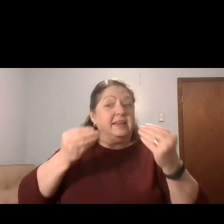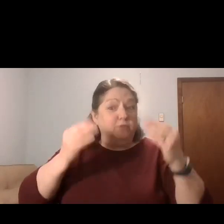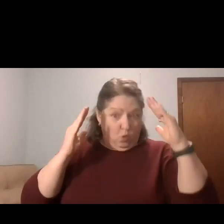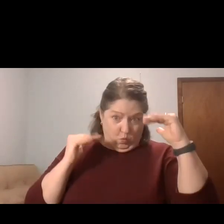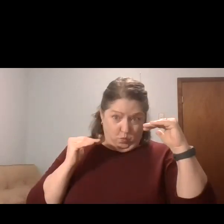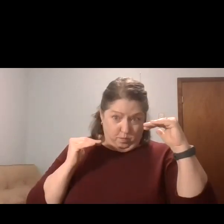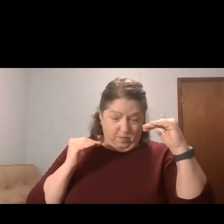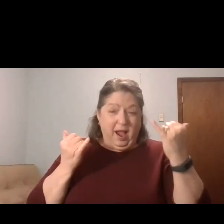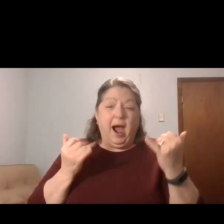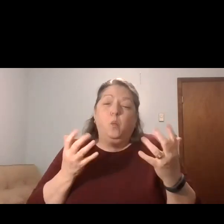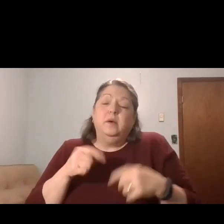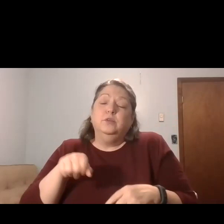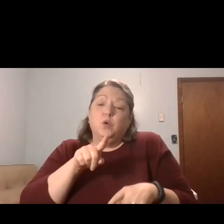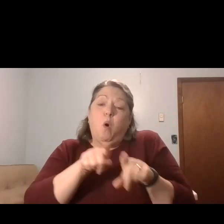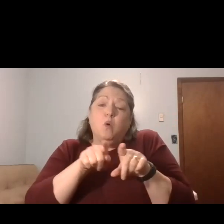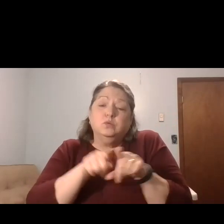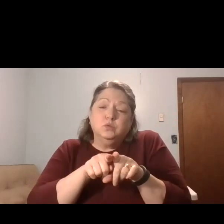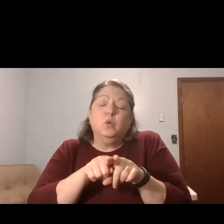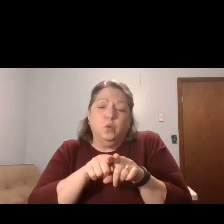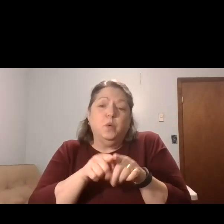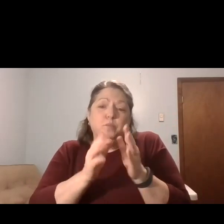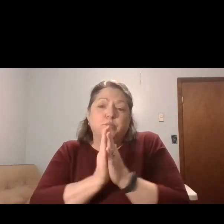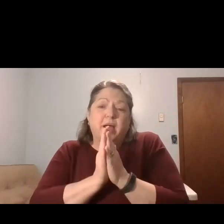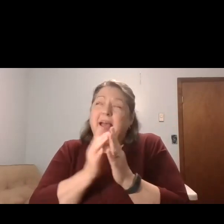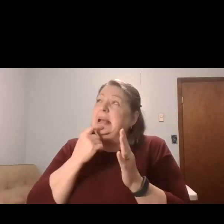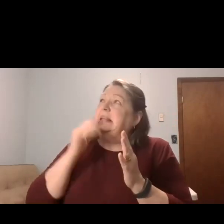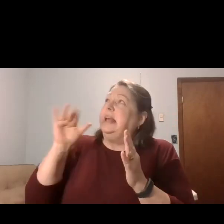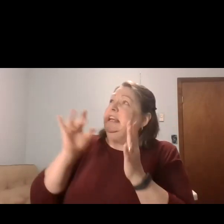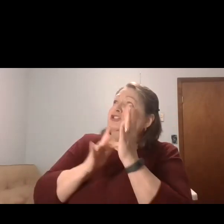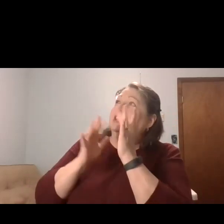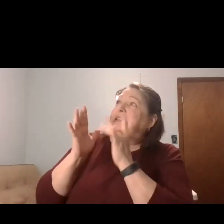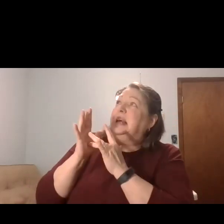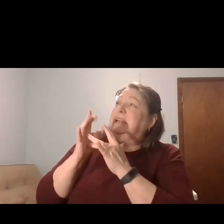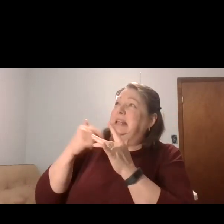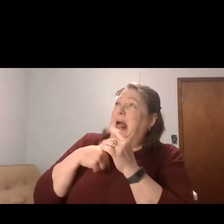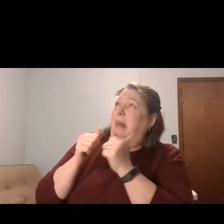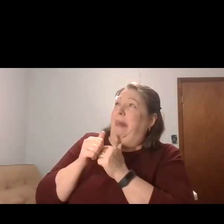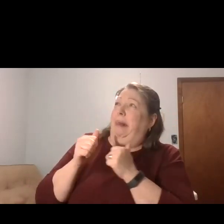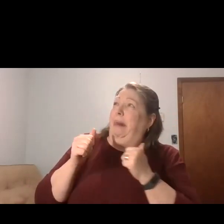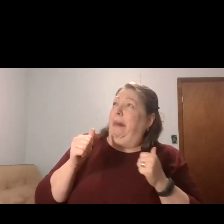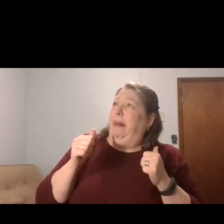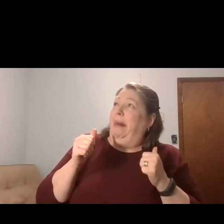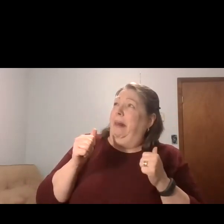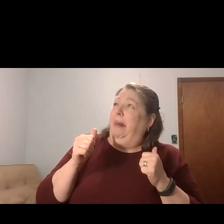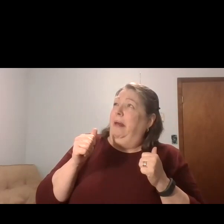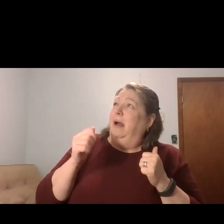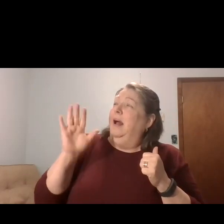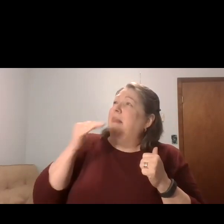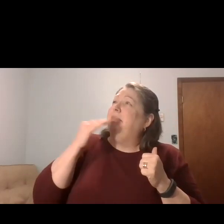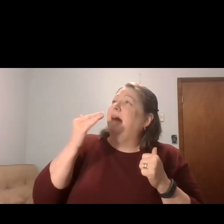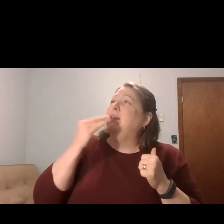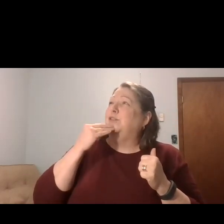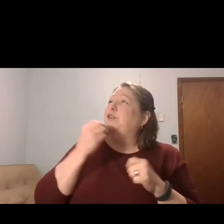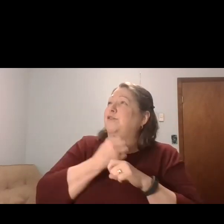you to also pray and invite him to be again the one that guides your life. Thank him for being your Savior and ask